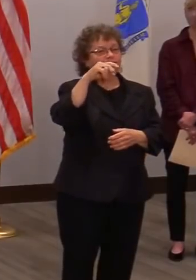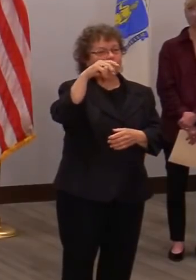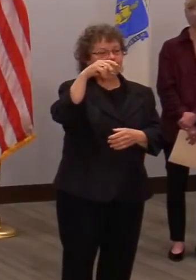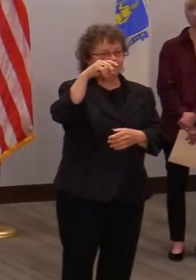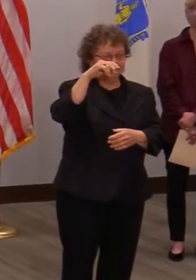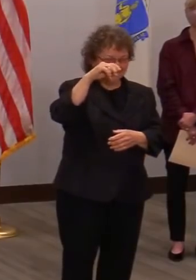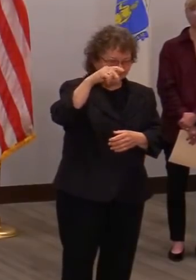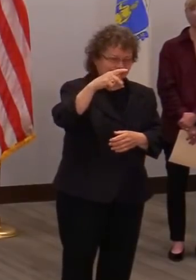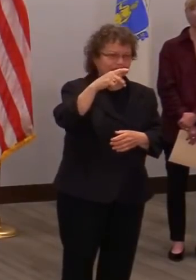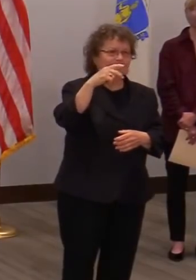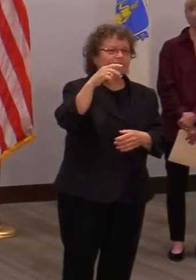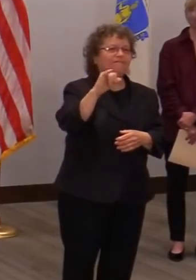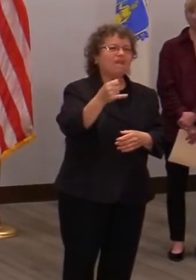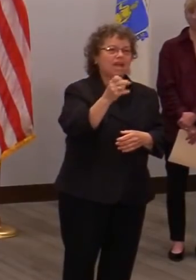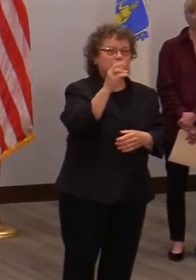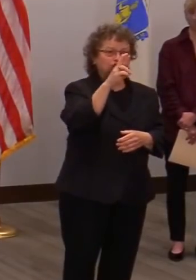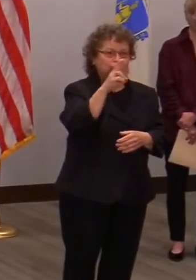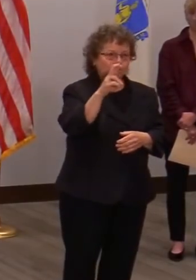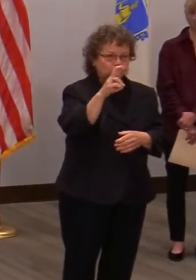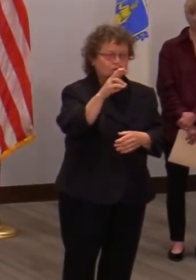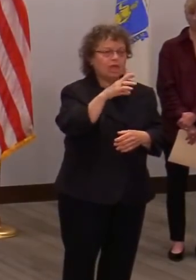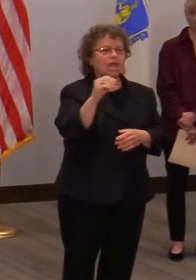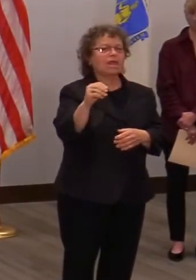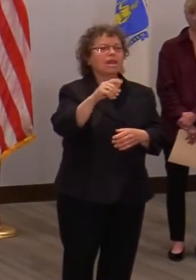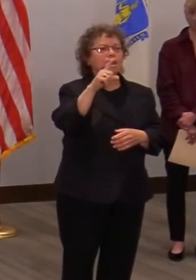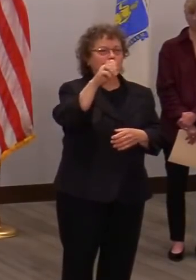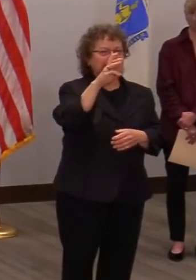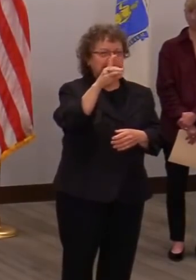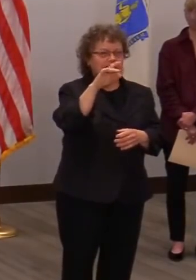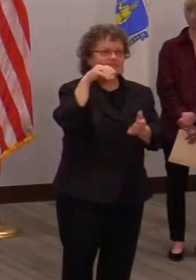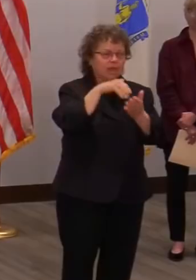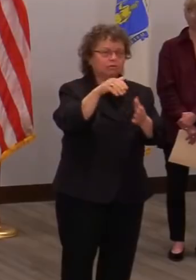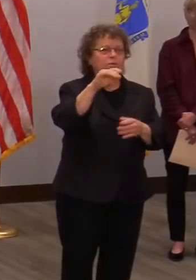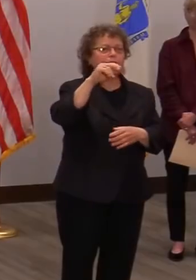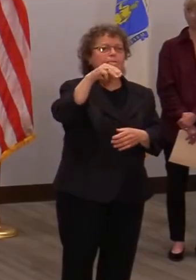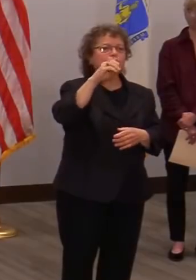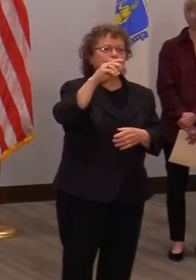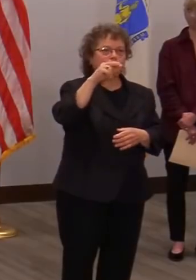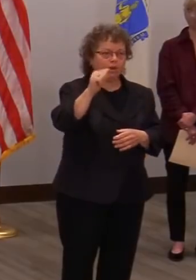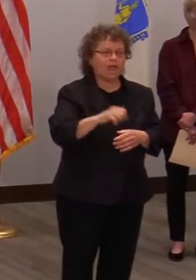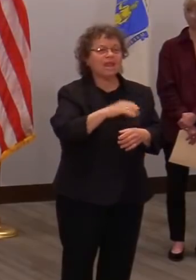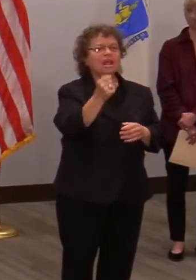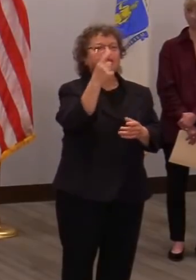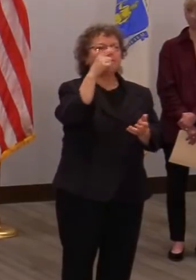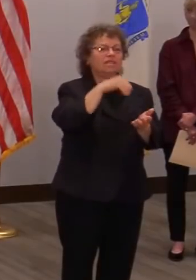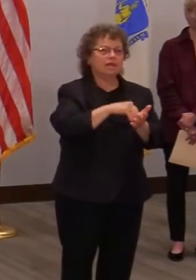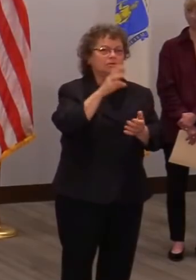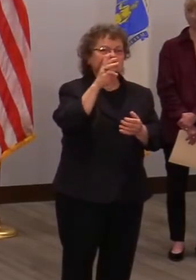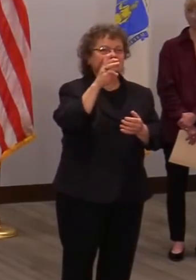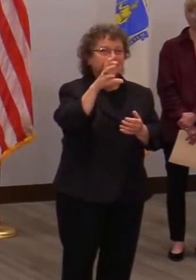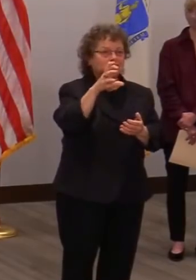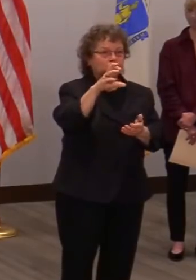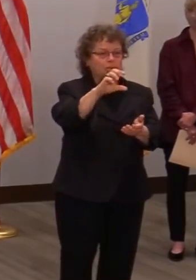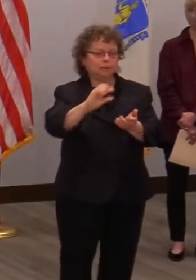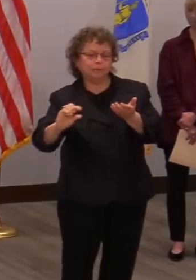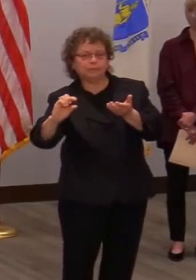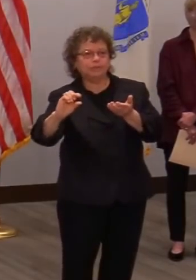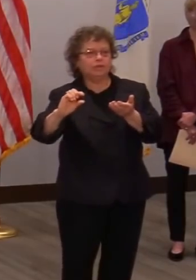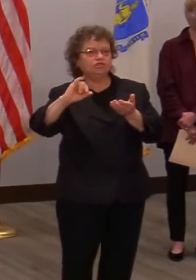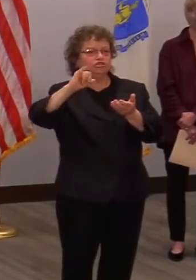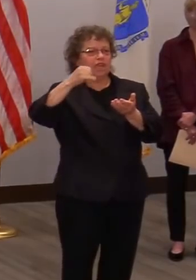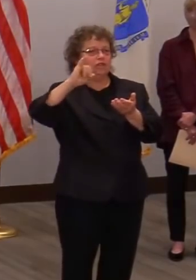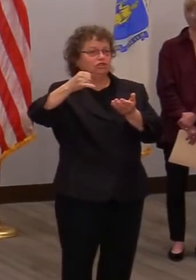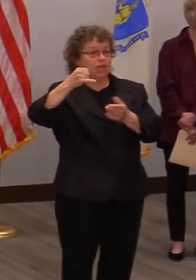133,800 first and second doses of Moderna, and as I said before, 11,600 doses of J&J, which will be